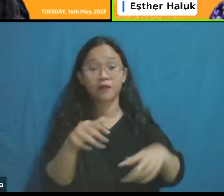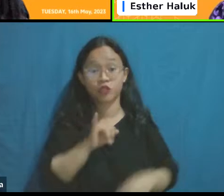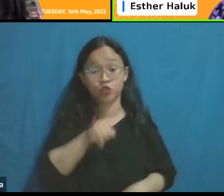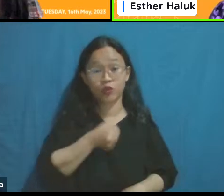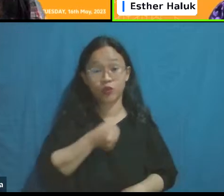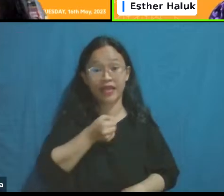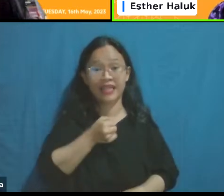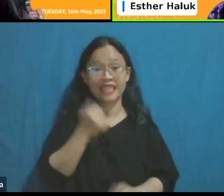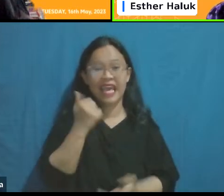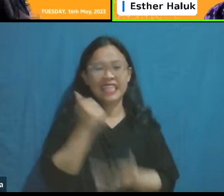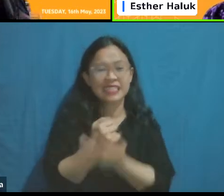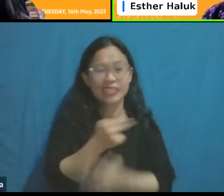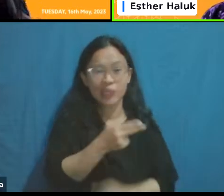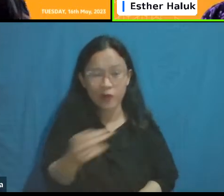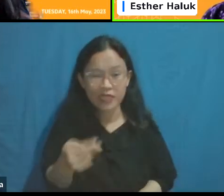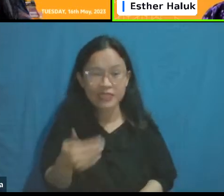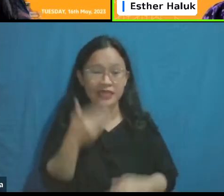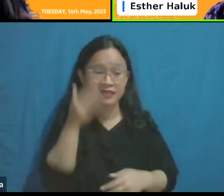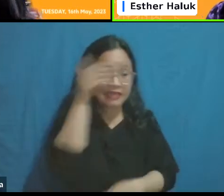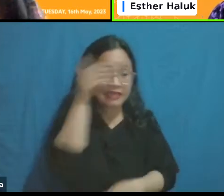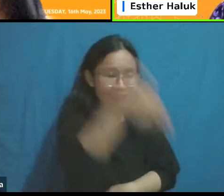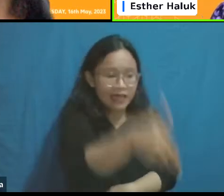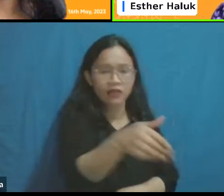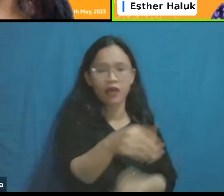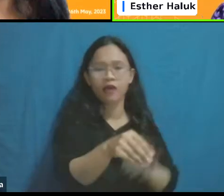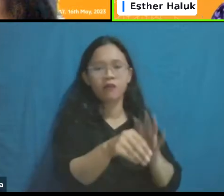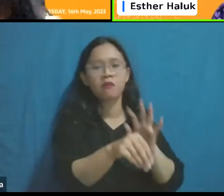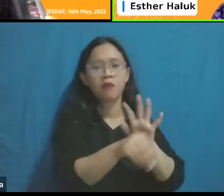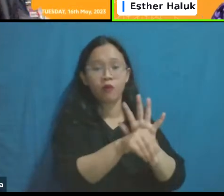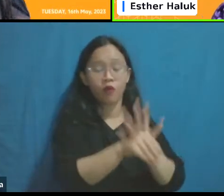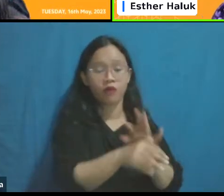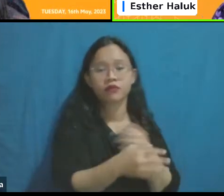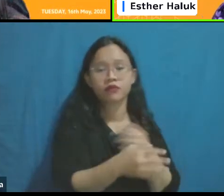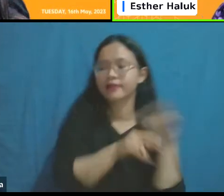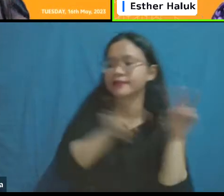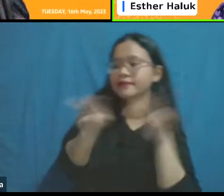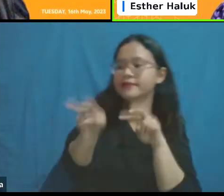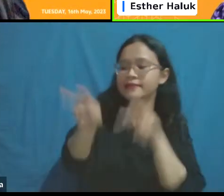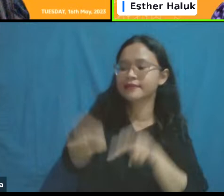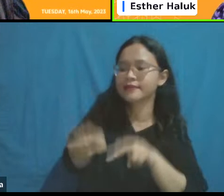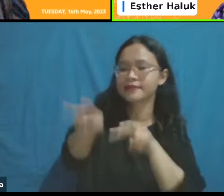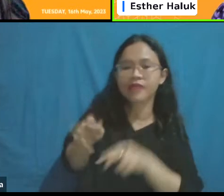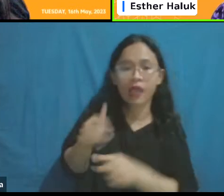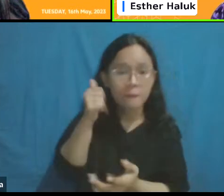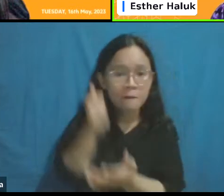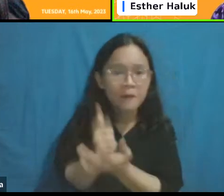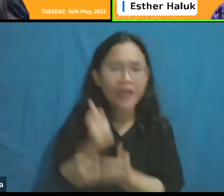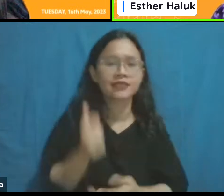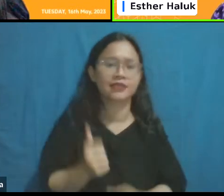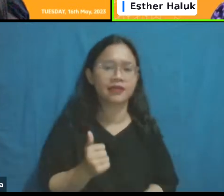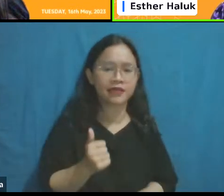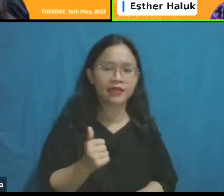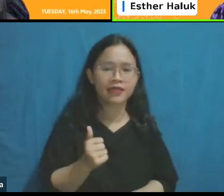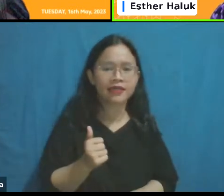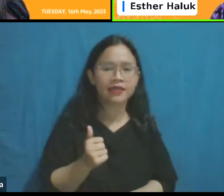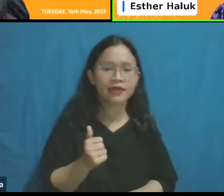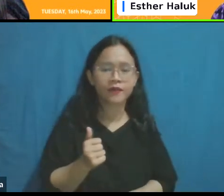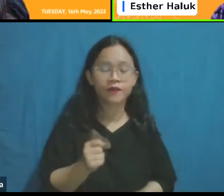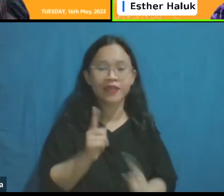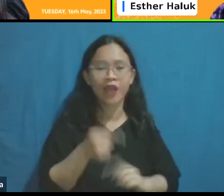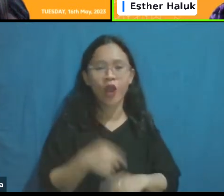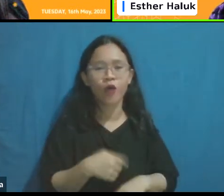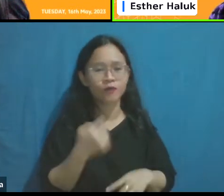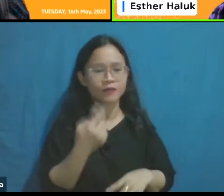sometimes being watched when covering stories, covering news in West Papua. So we